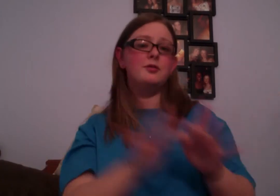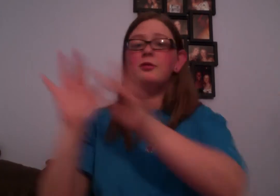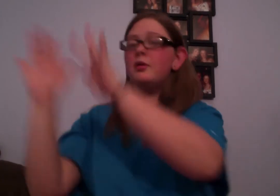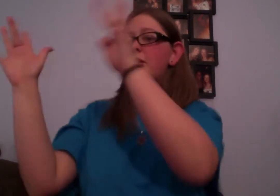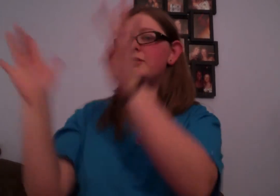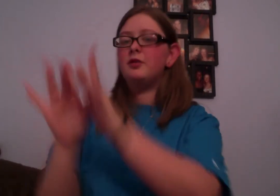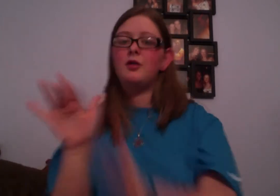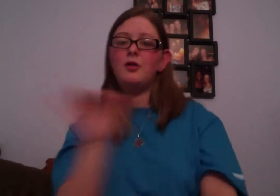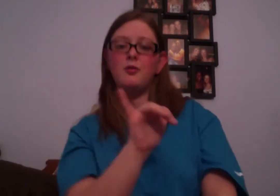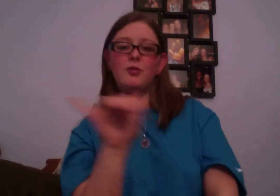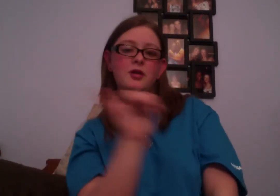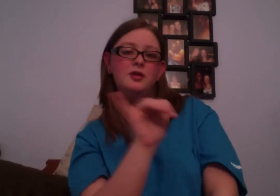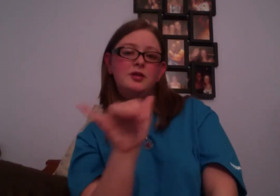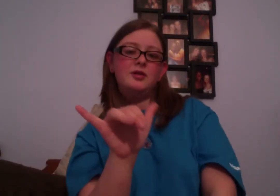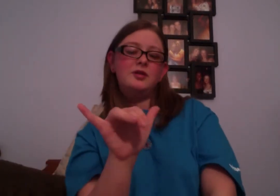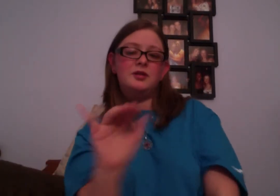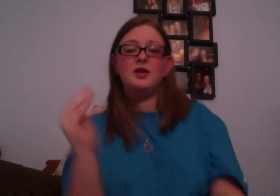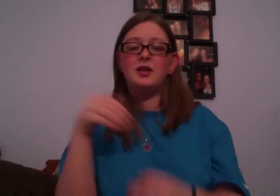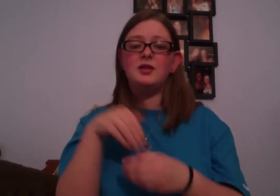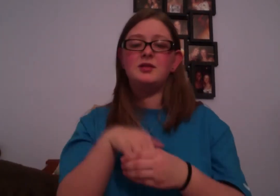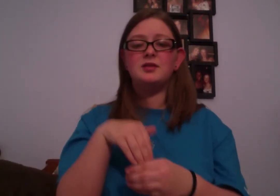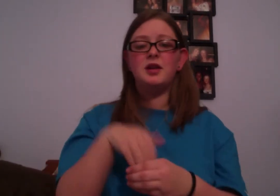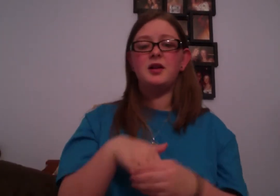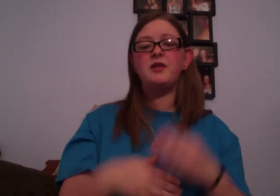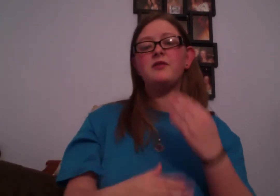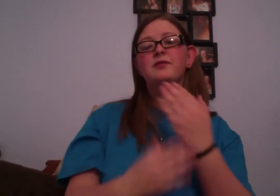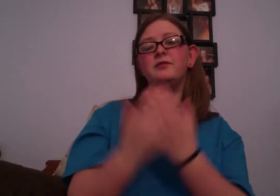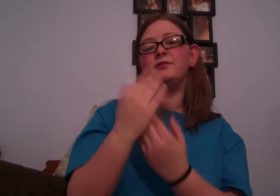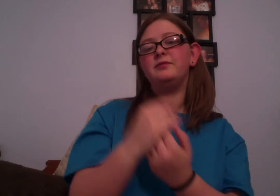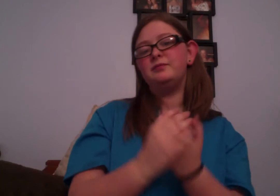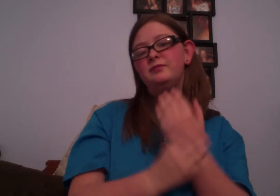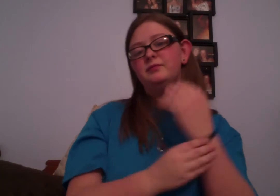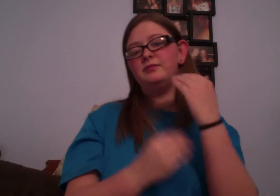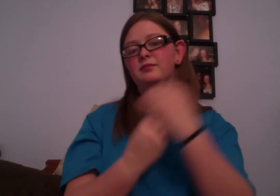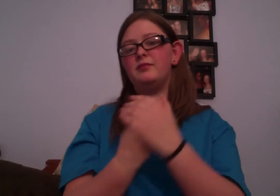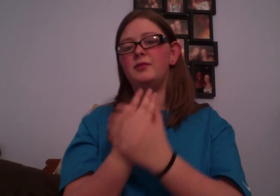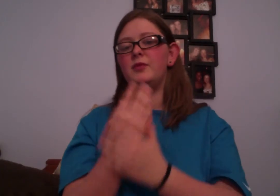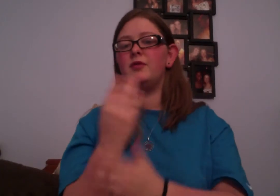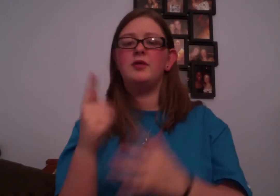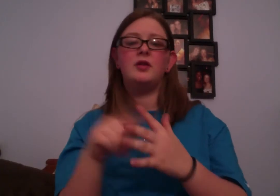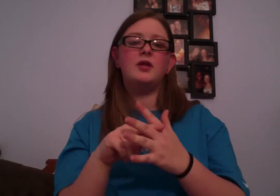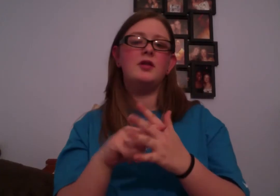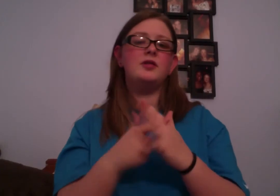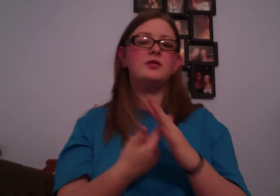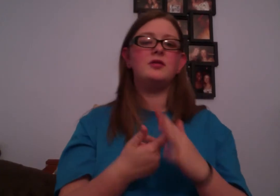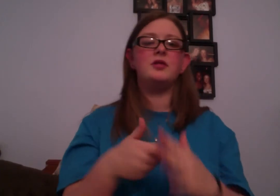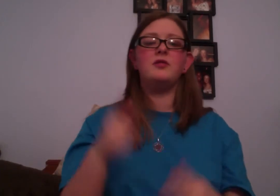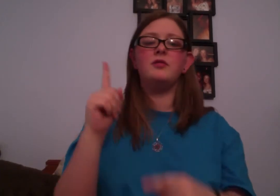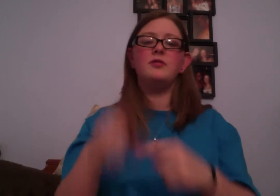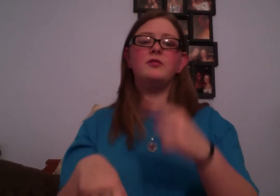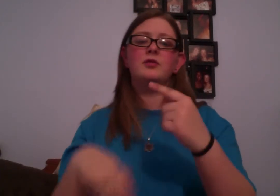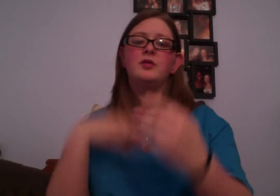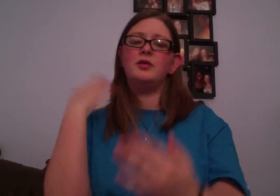hearts are warm The sound of our heads we can't stop what we